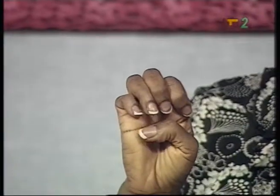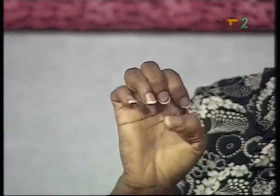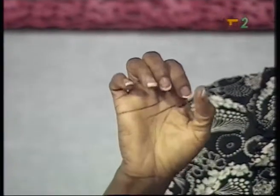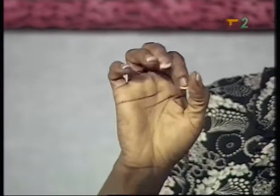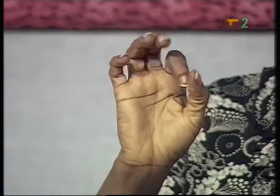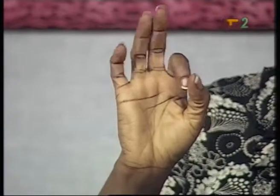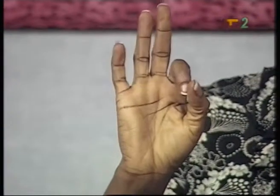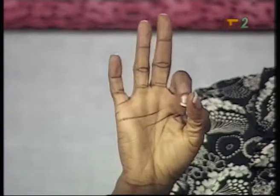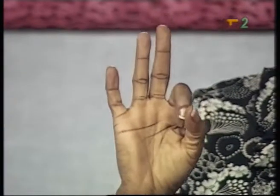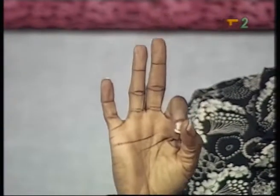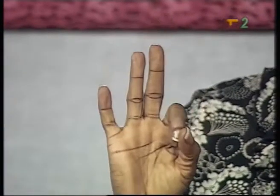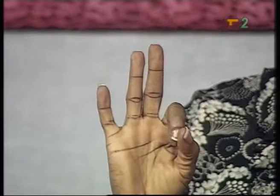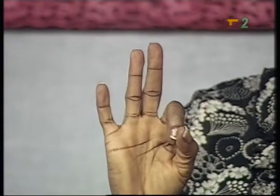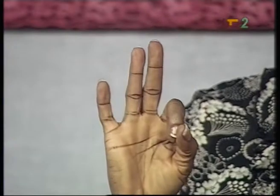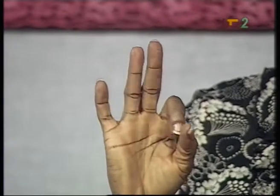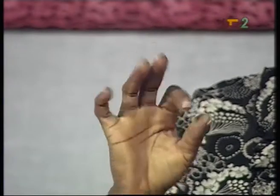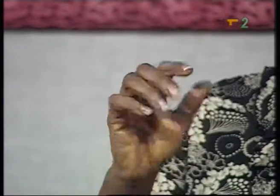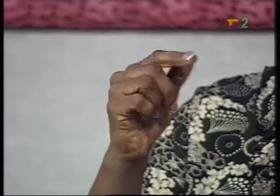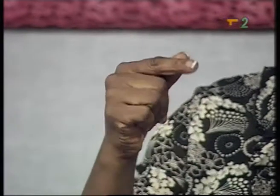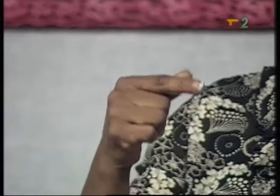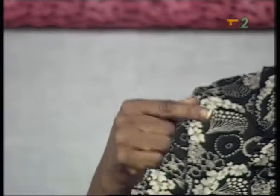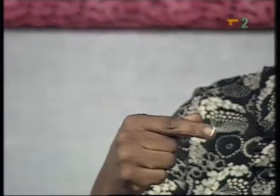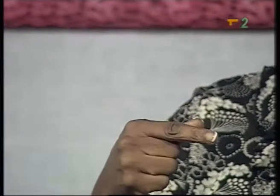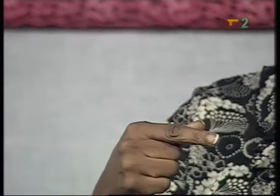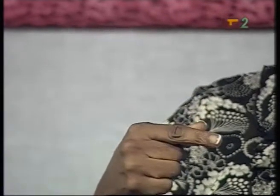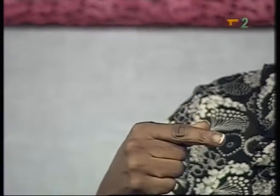And then F and G. Hello?